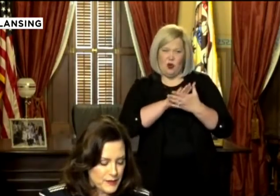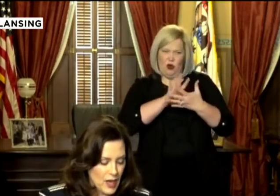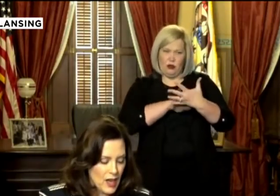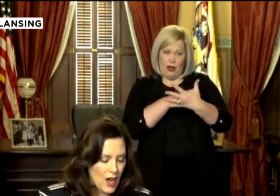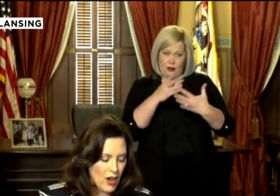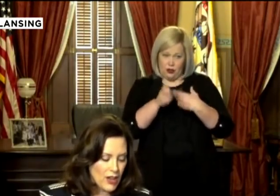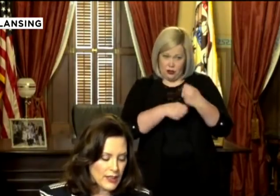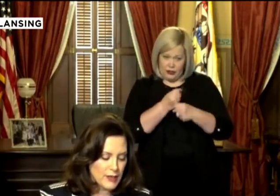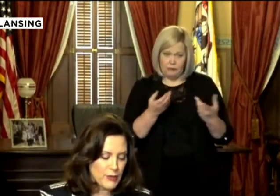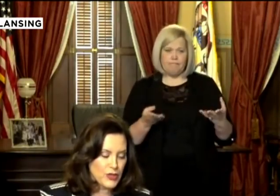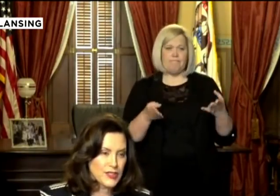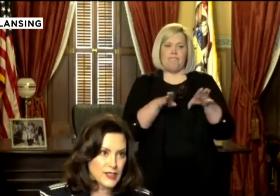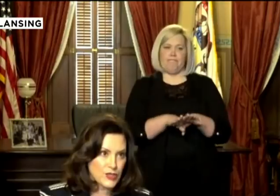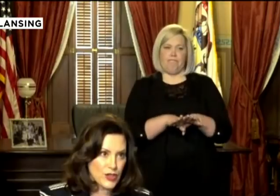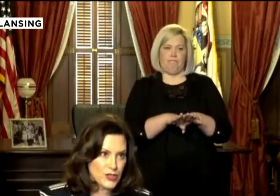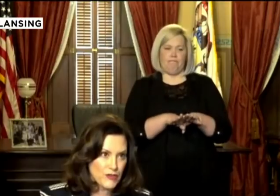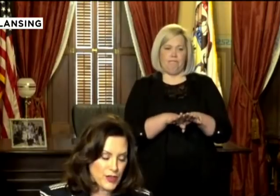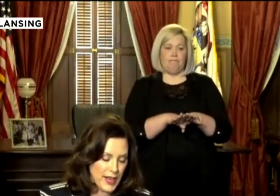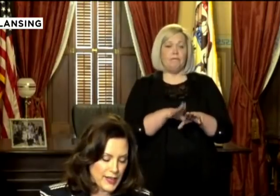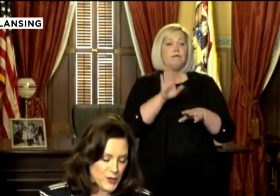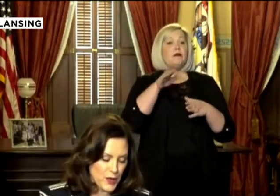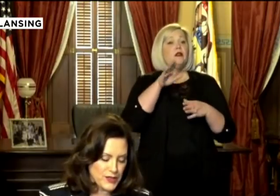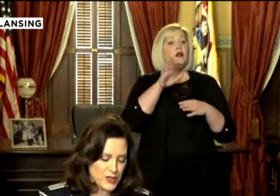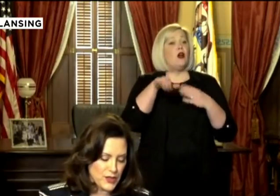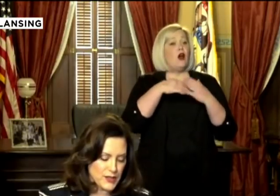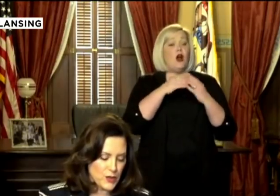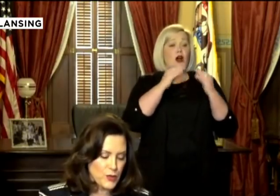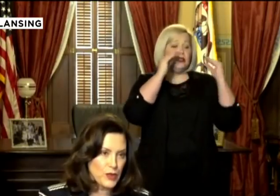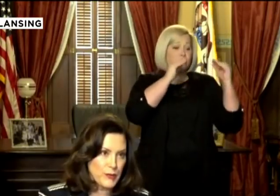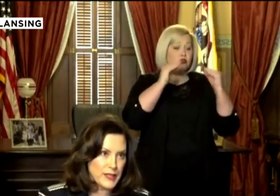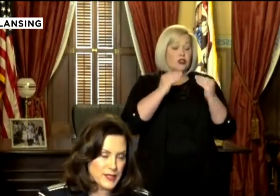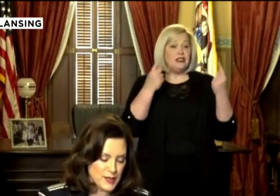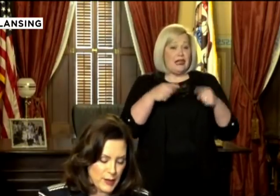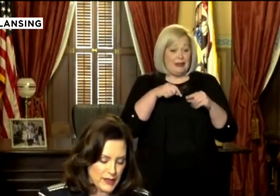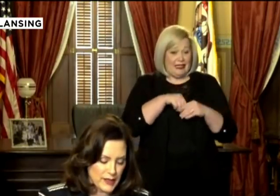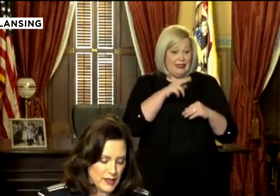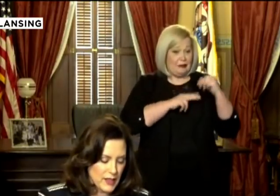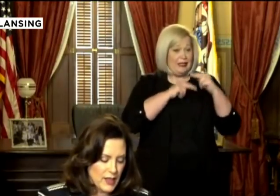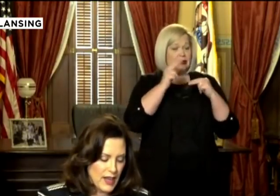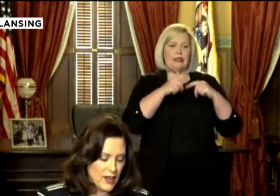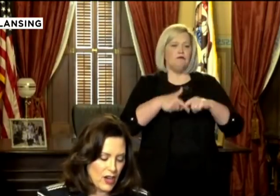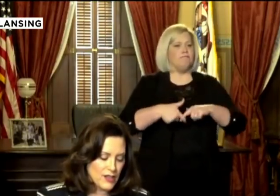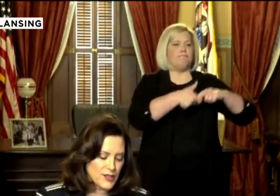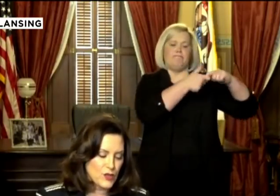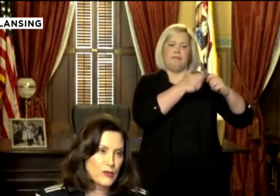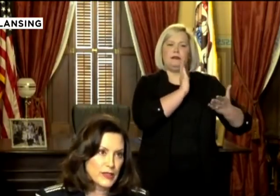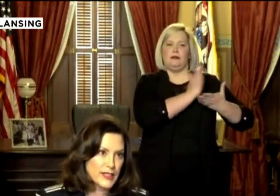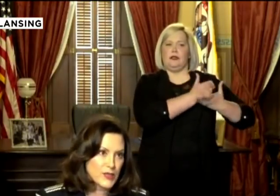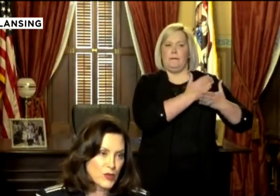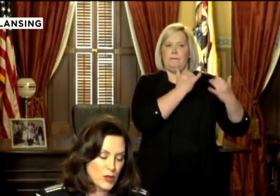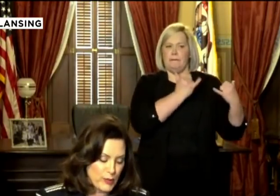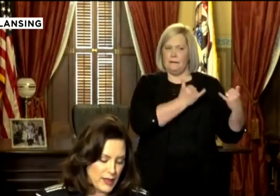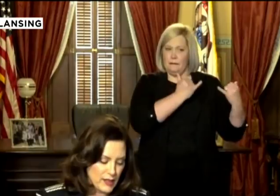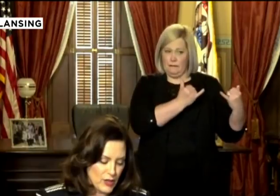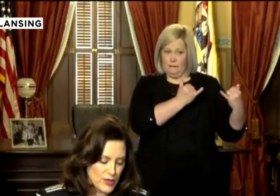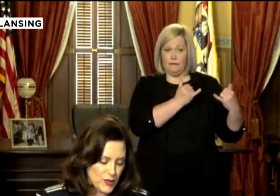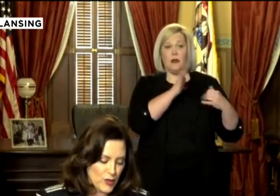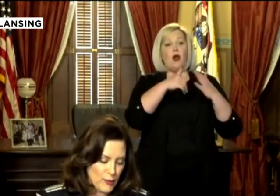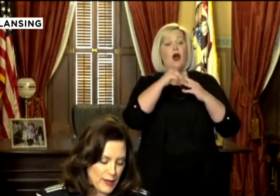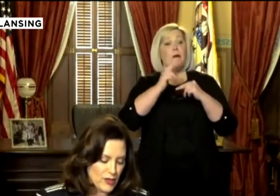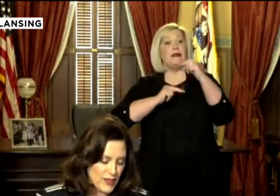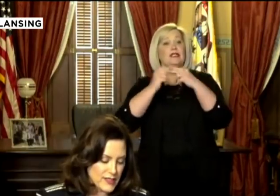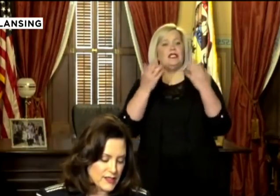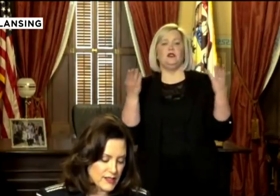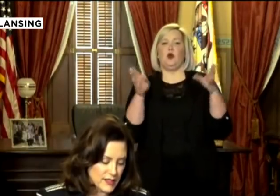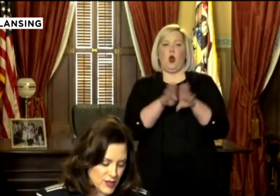year. All in-person instruction for K-12 students will be suspended, and all school buildings will be closed